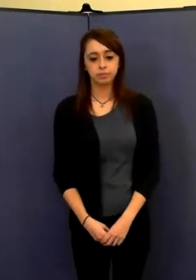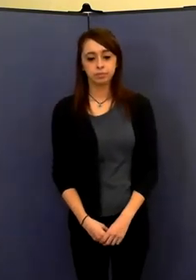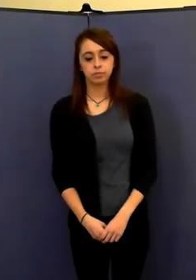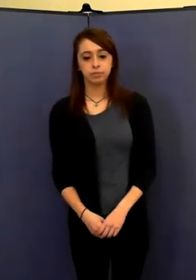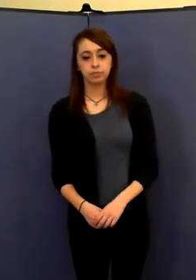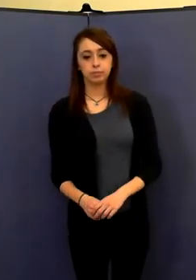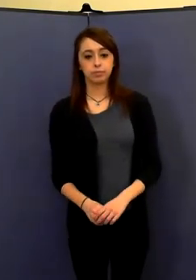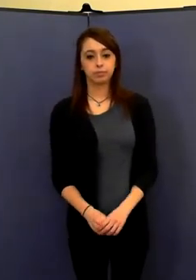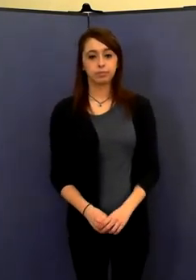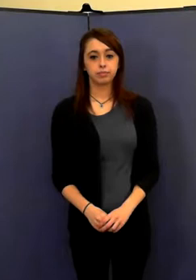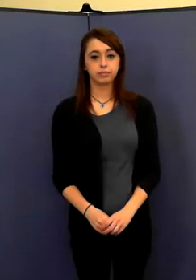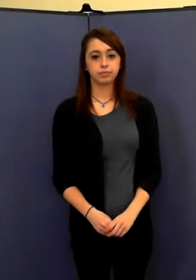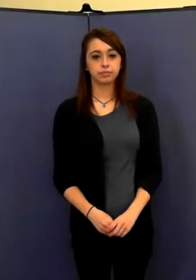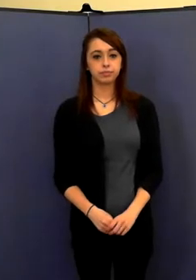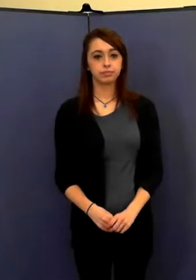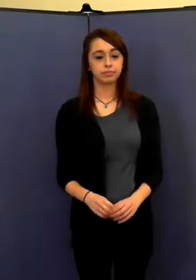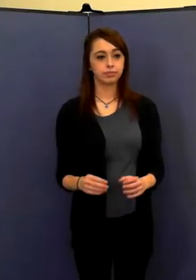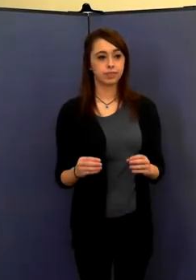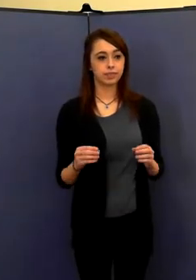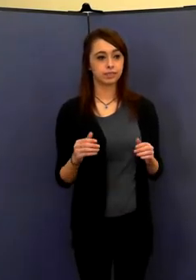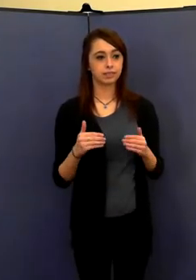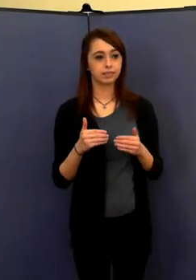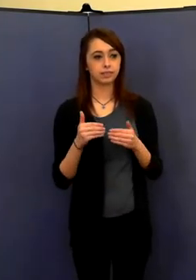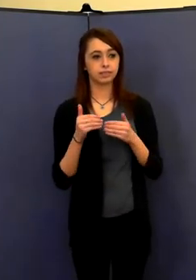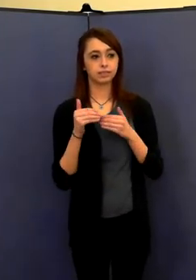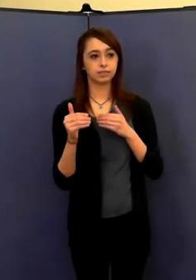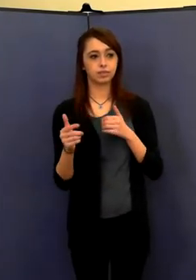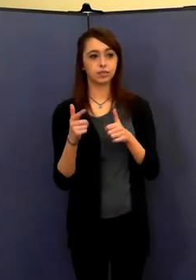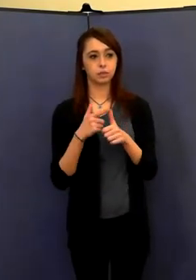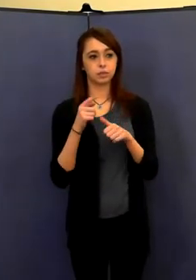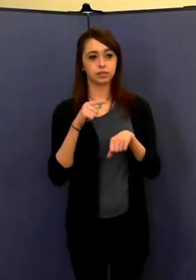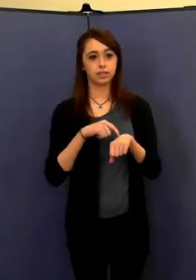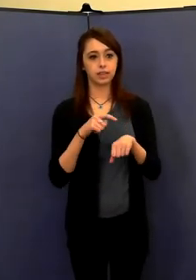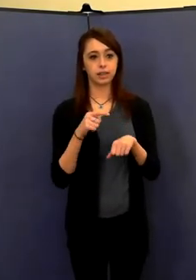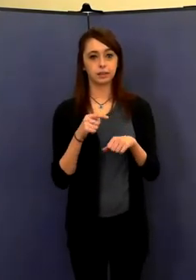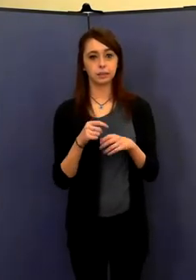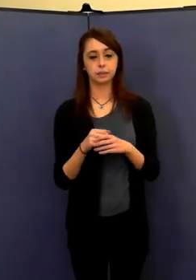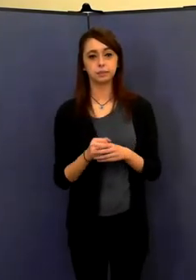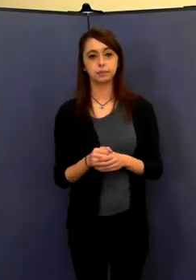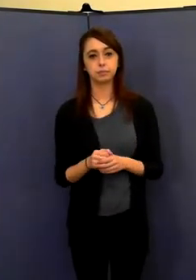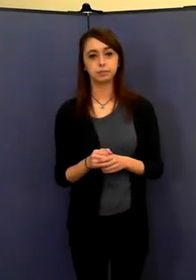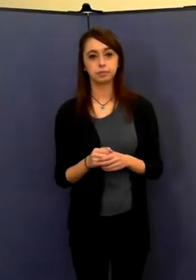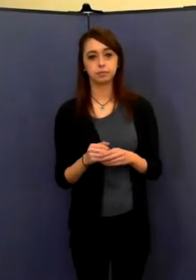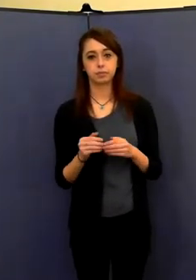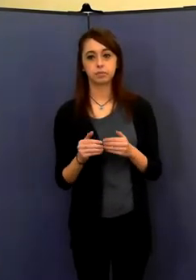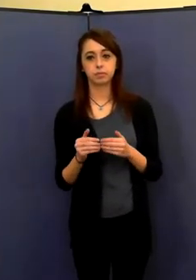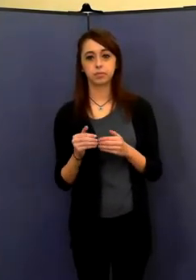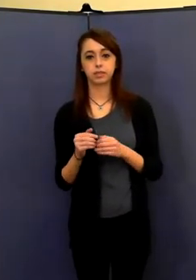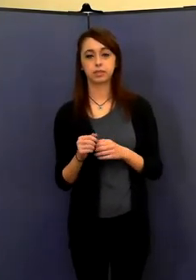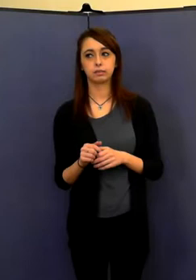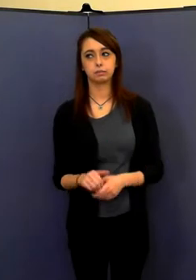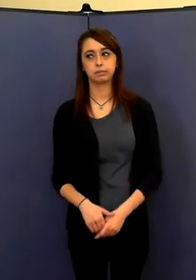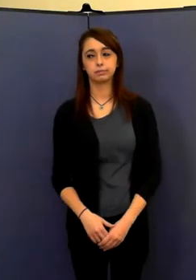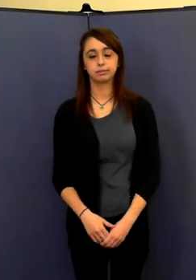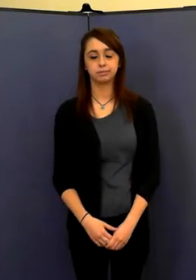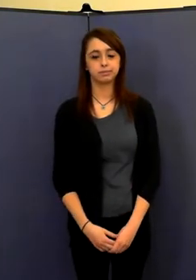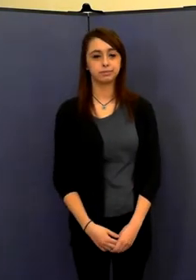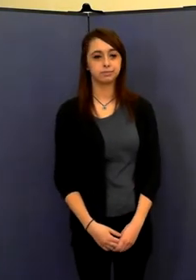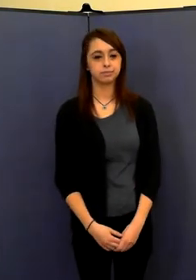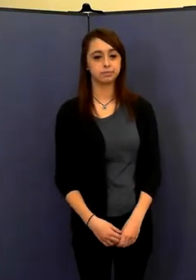can, but the next player behind them would try to hit them and advance that runner forward. They can also score runs